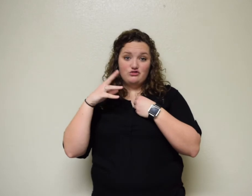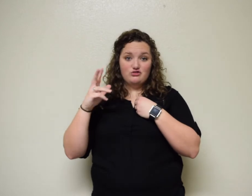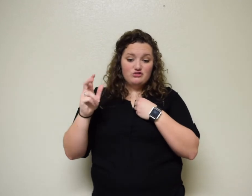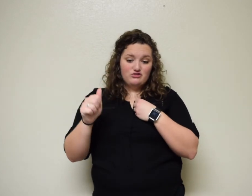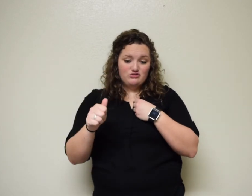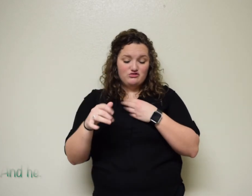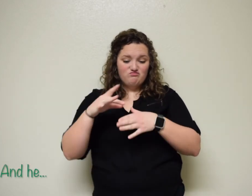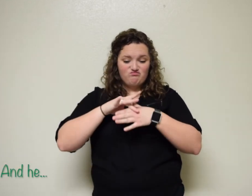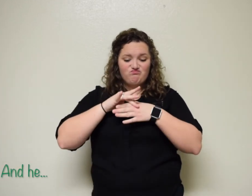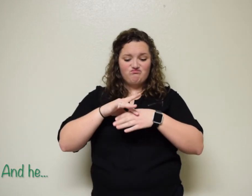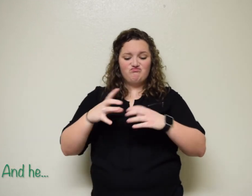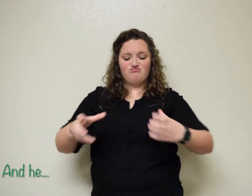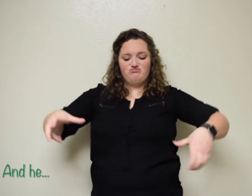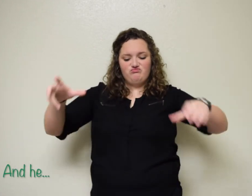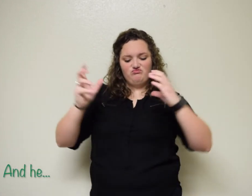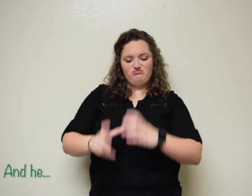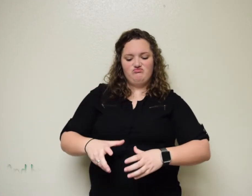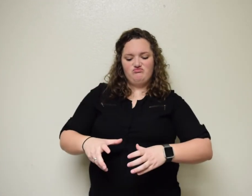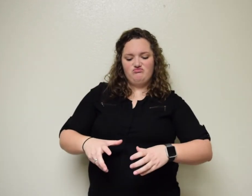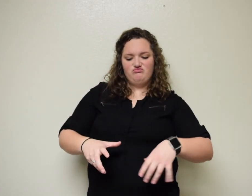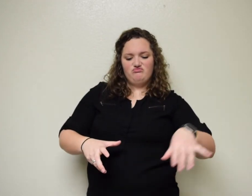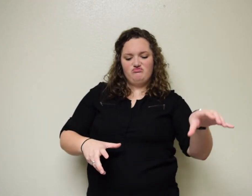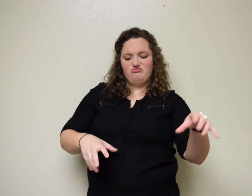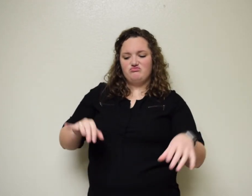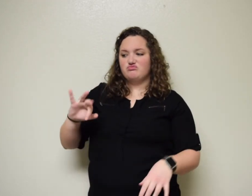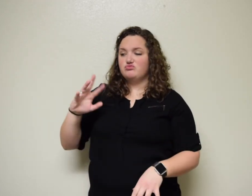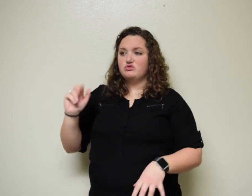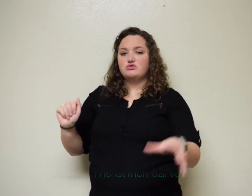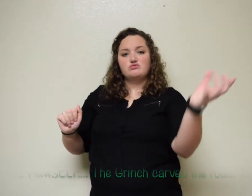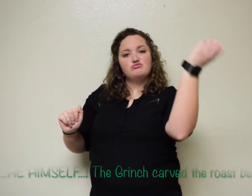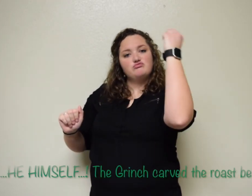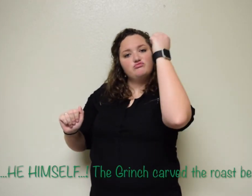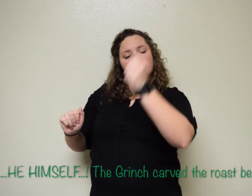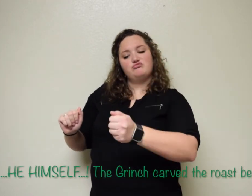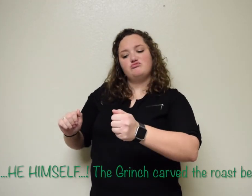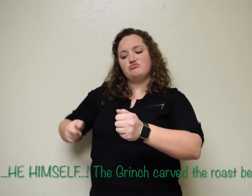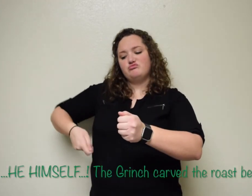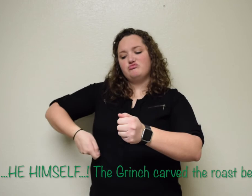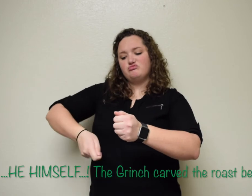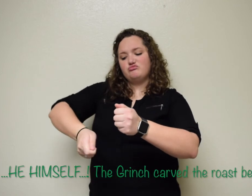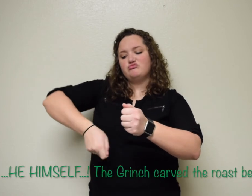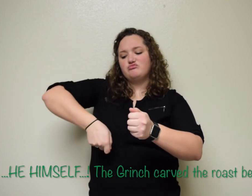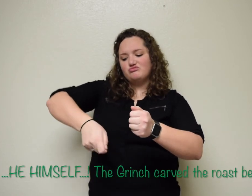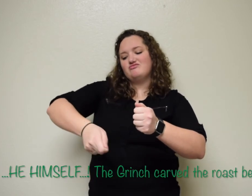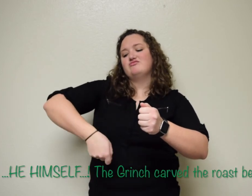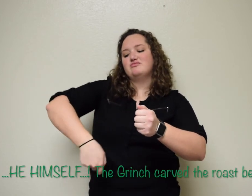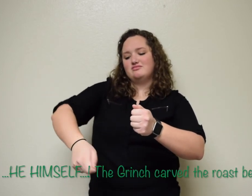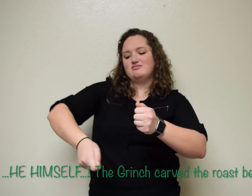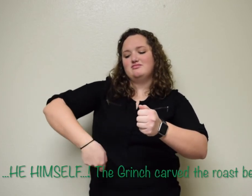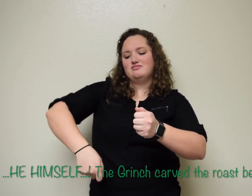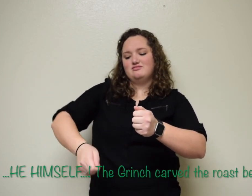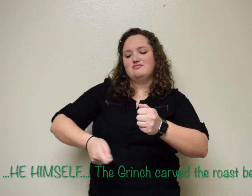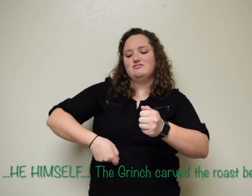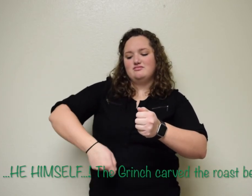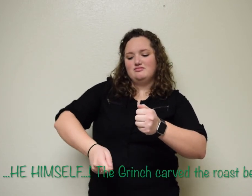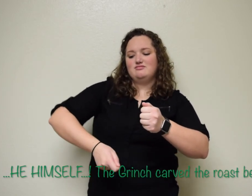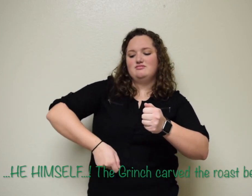he himself the Grinch carved the